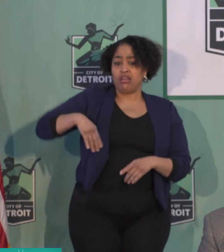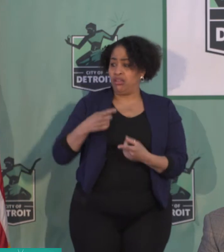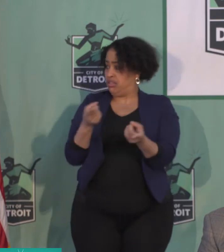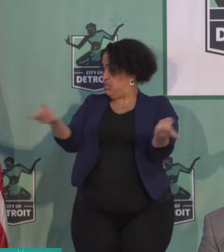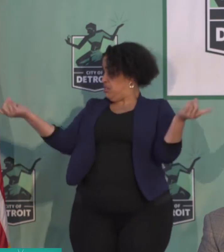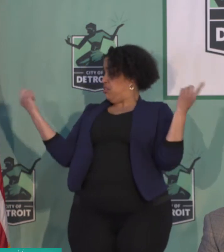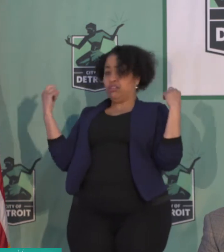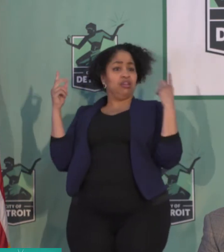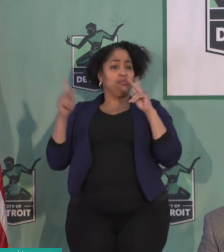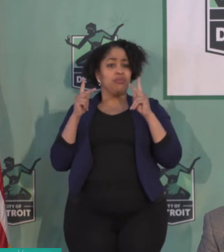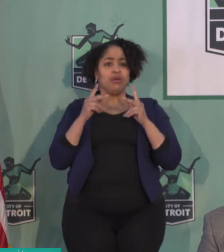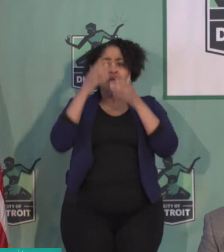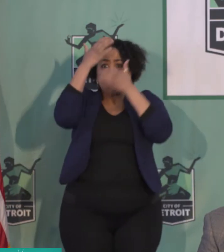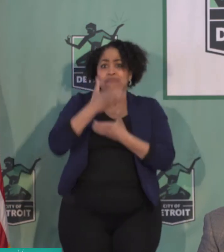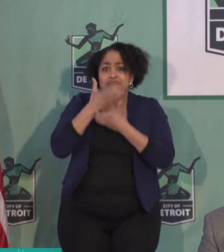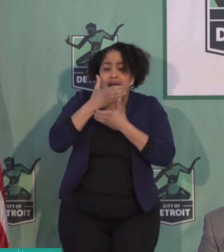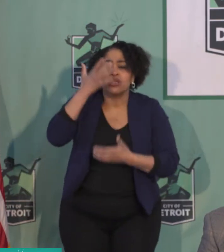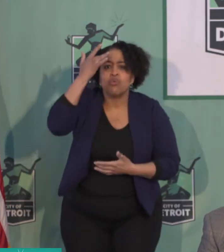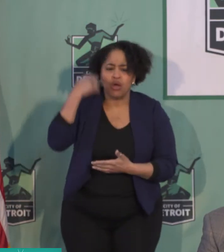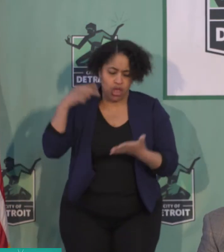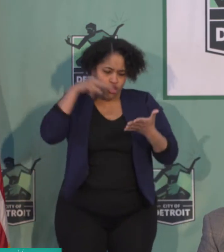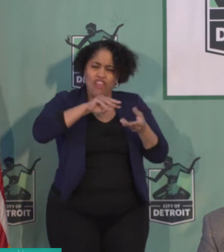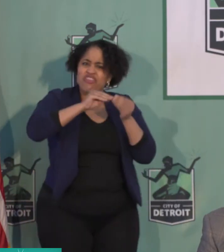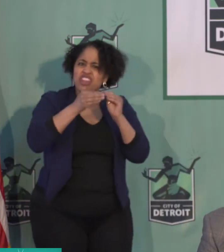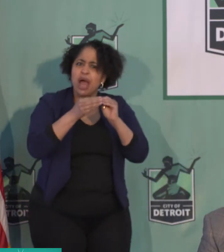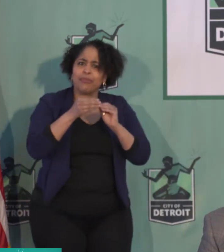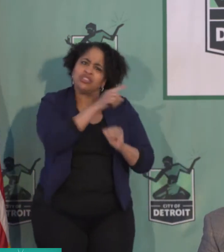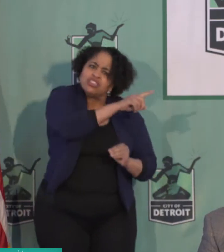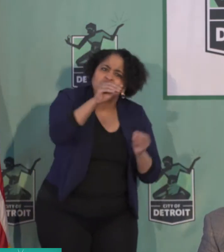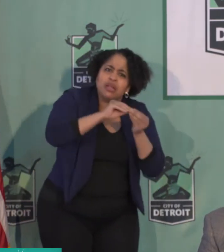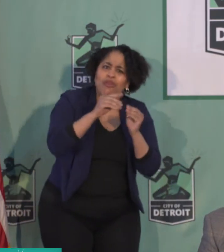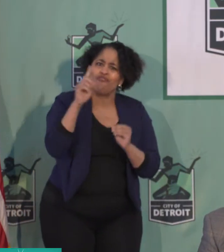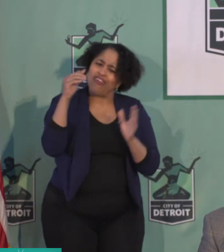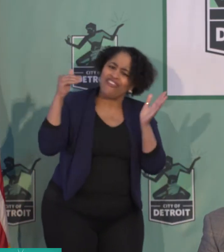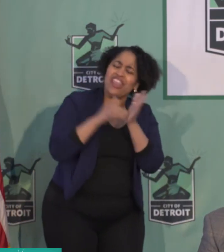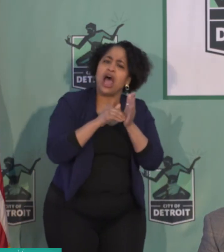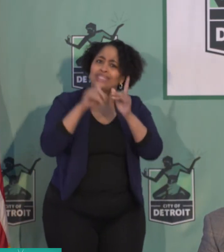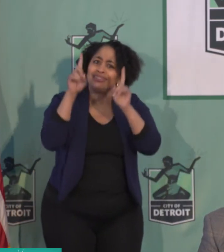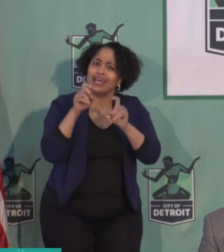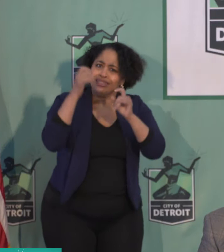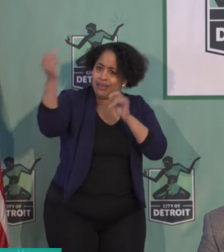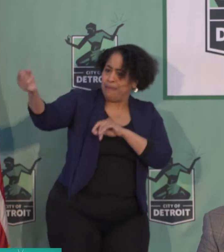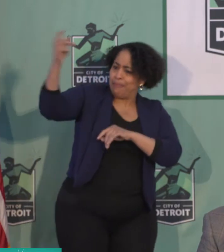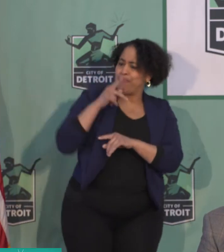we're looking at this data. The first 1,000 tests have now come back from the fairgrounds.